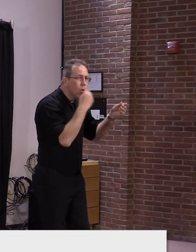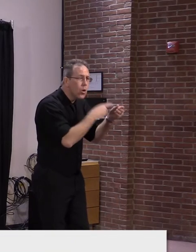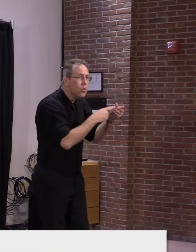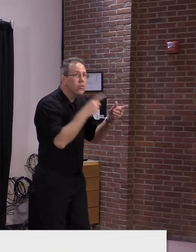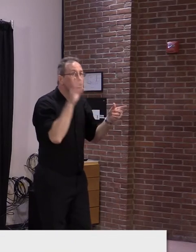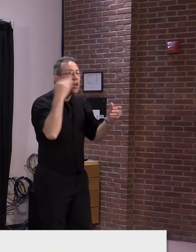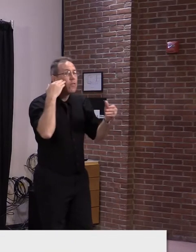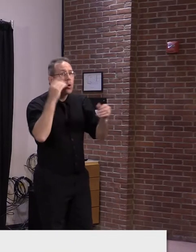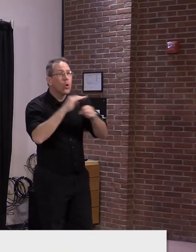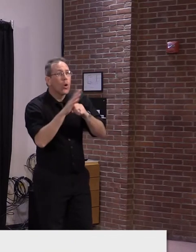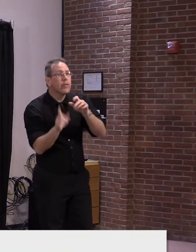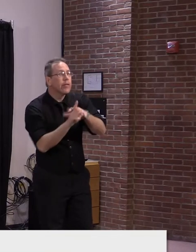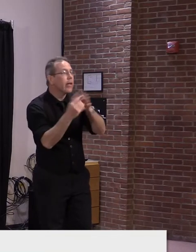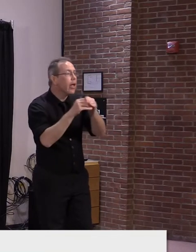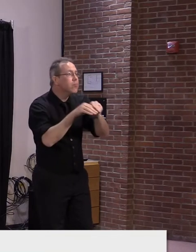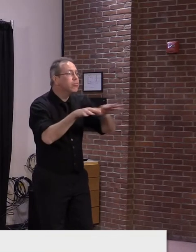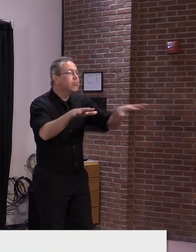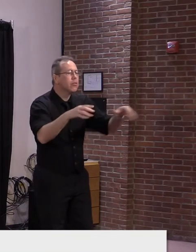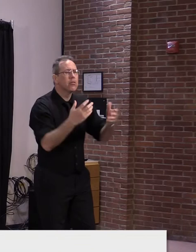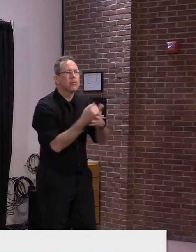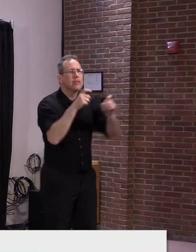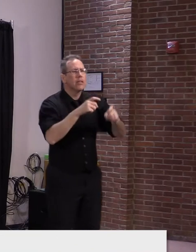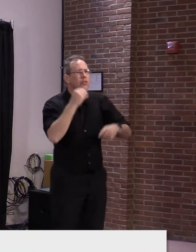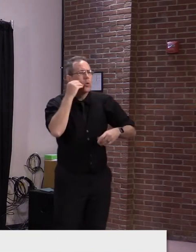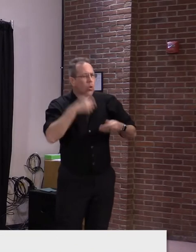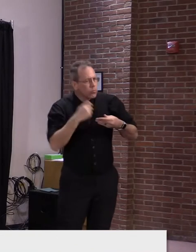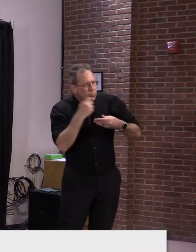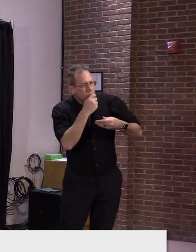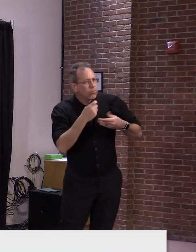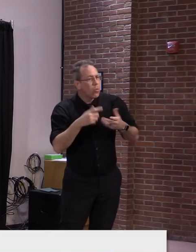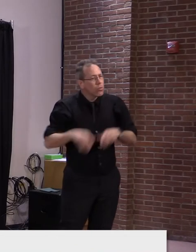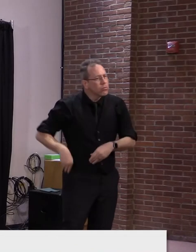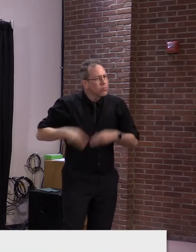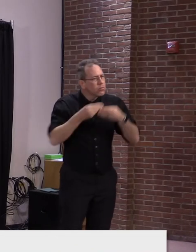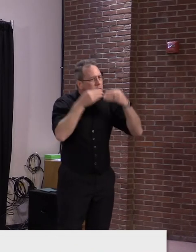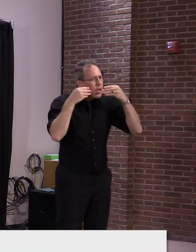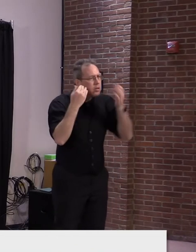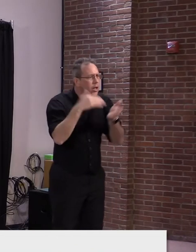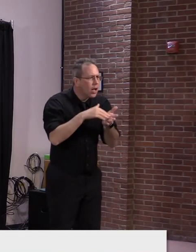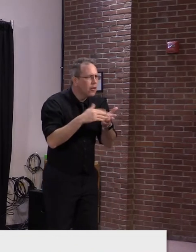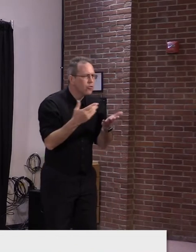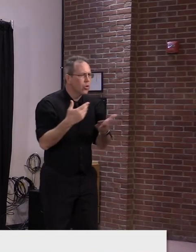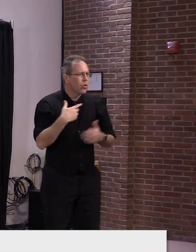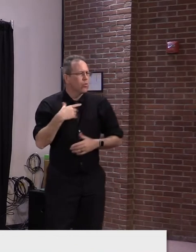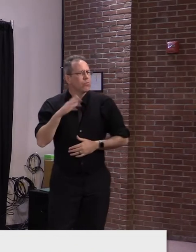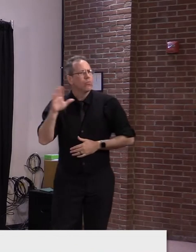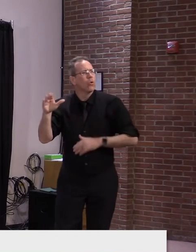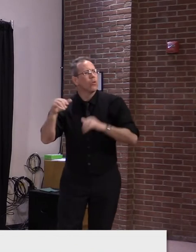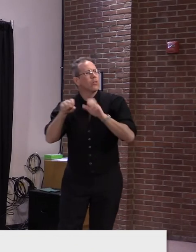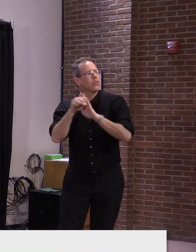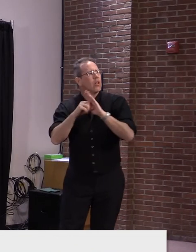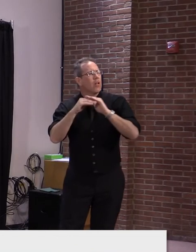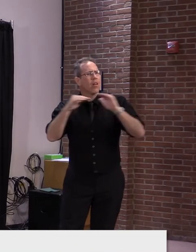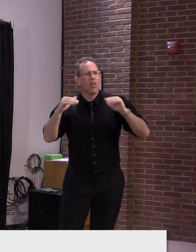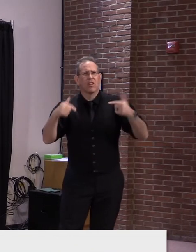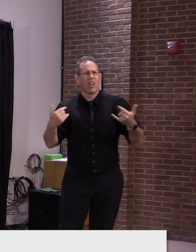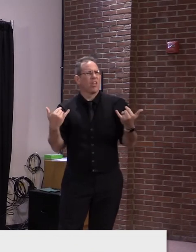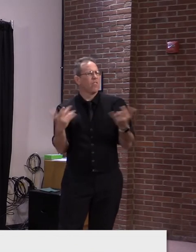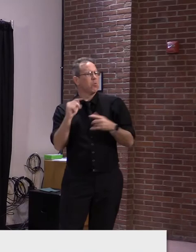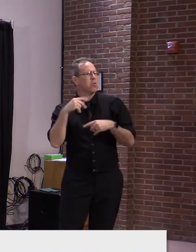to return to their use. I'm curious, at the state level, without getting too deep into the